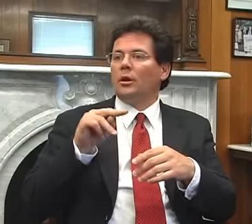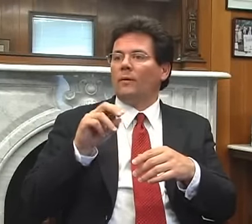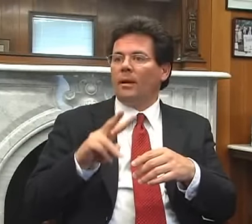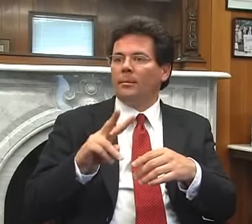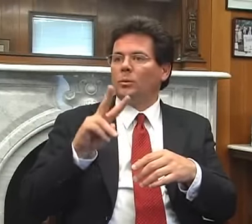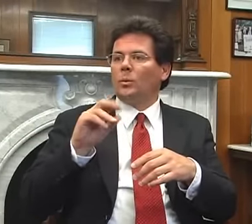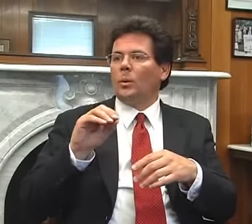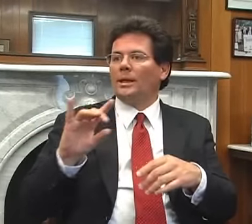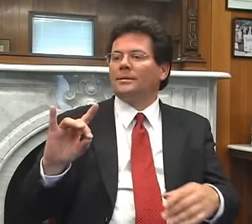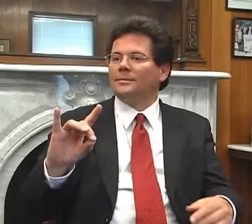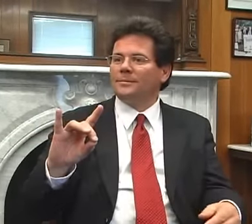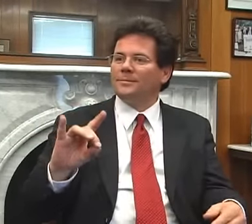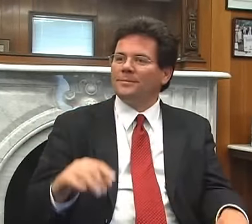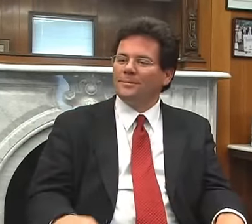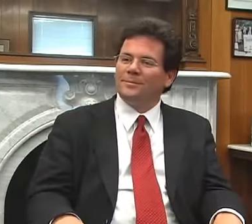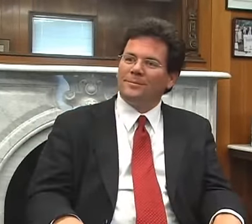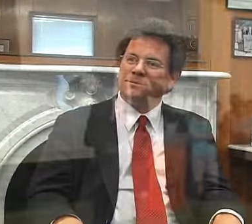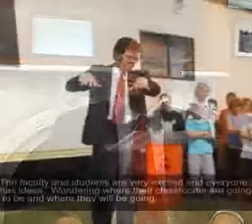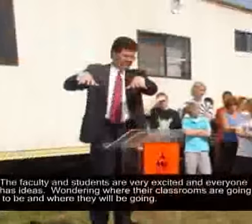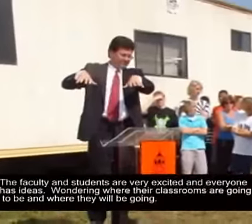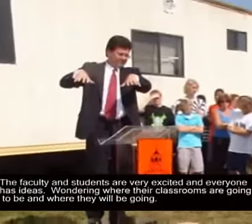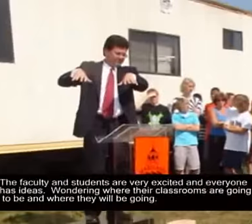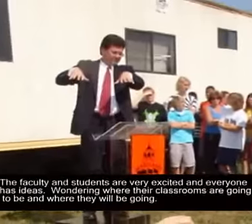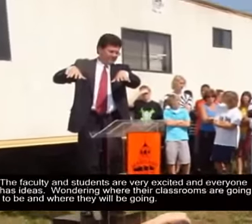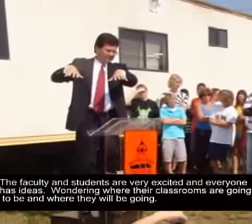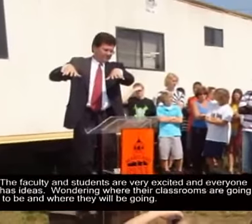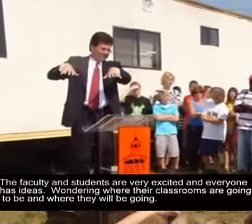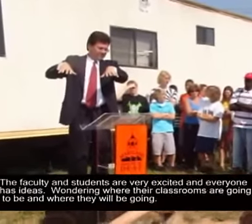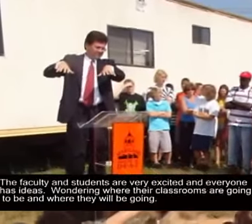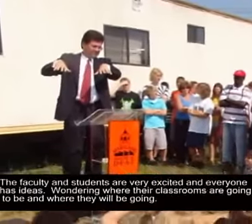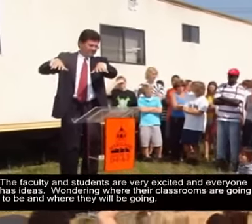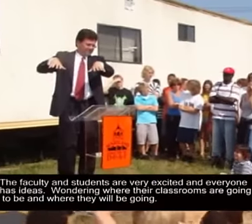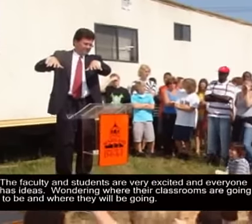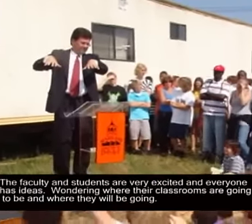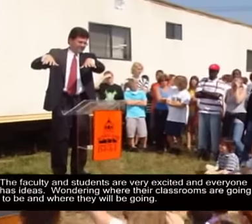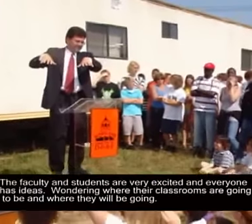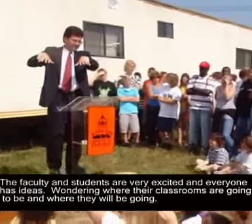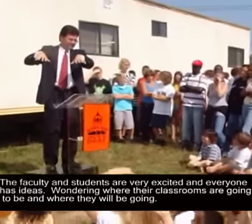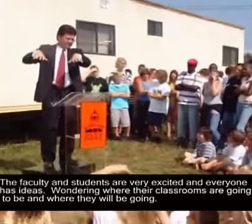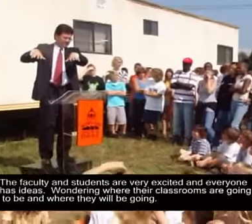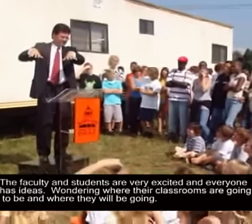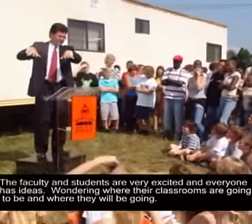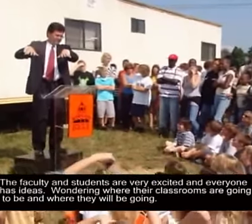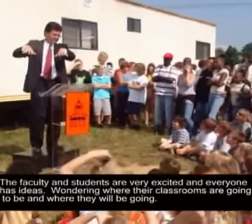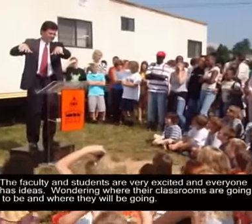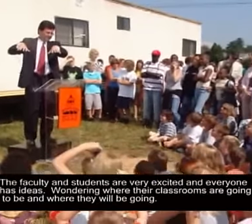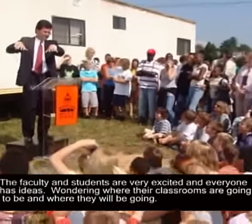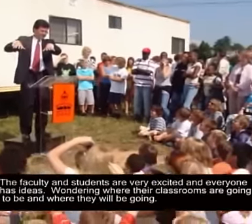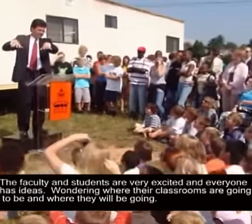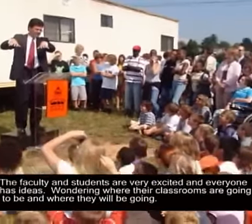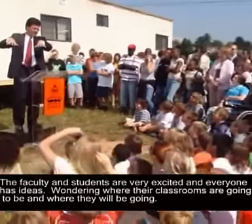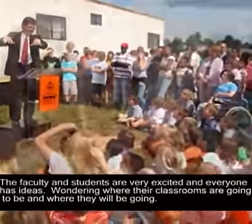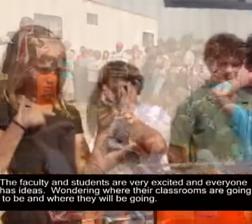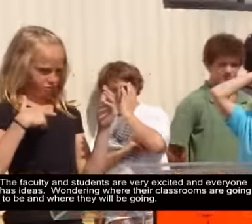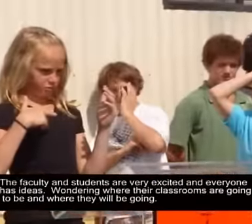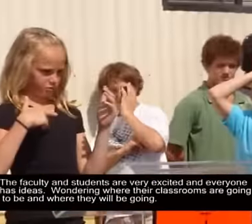school this November 2008. The faculty and students are very excited, and everyone has ideas, wondering where their